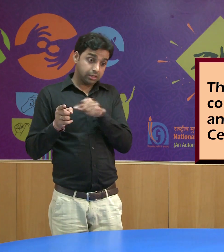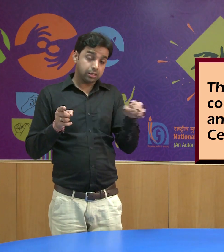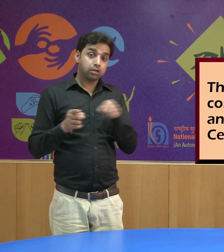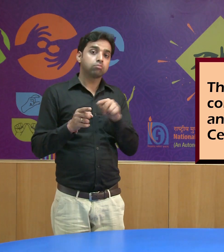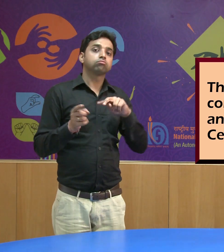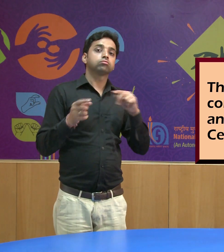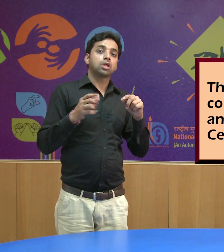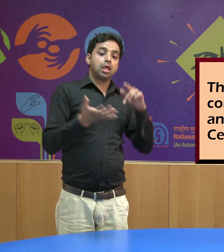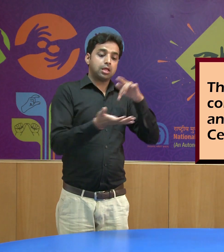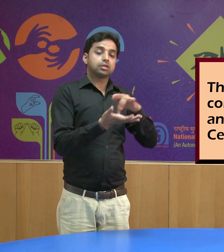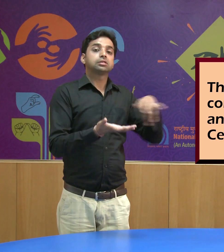Central Asia,